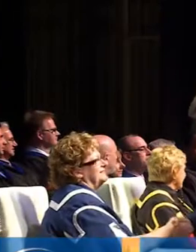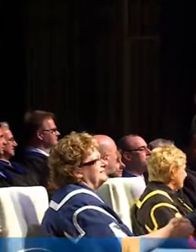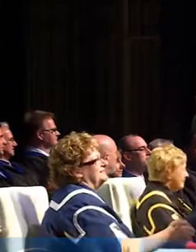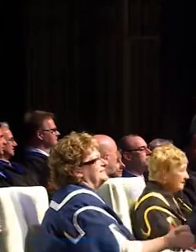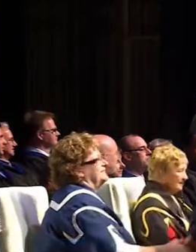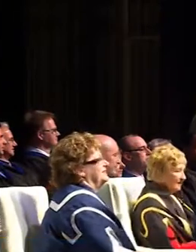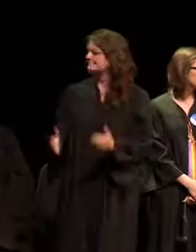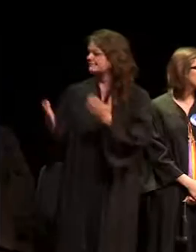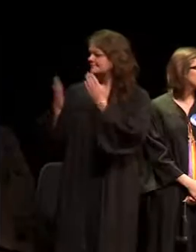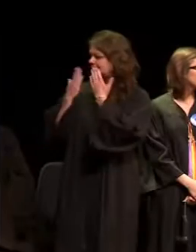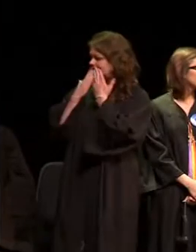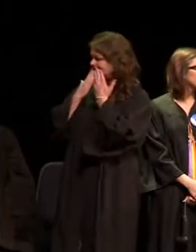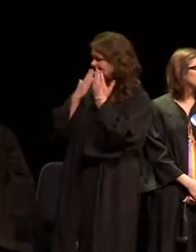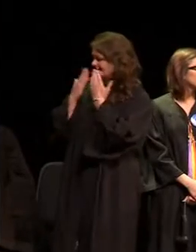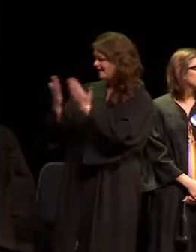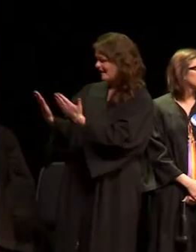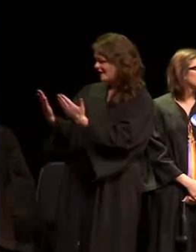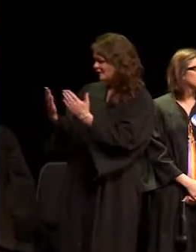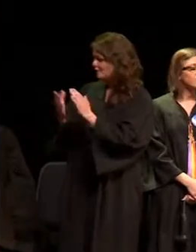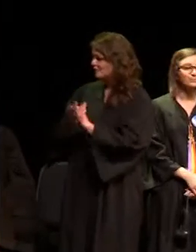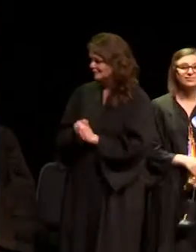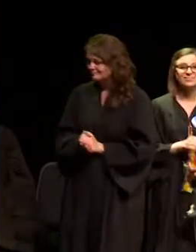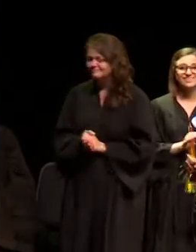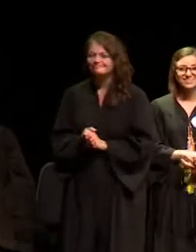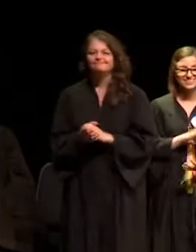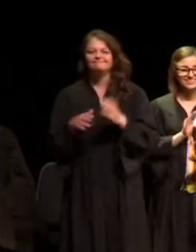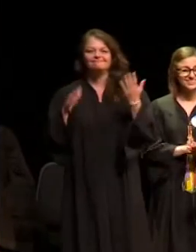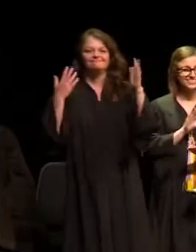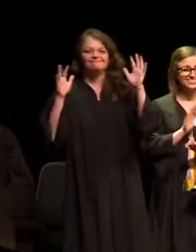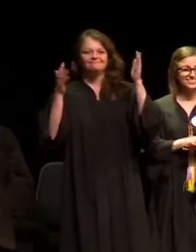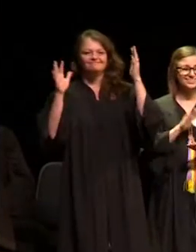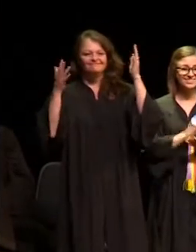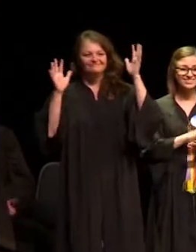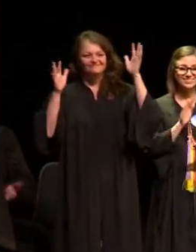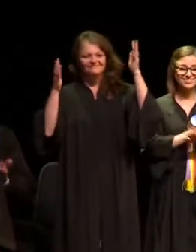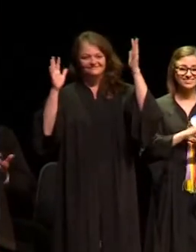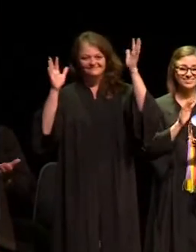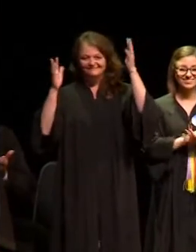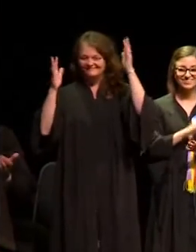Thank you, Madam Chancellor and Madam President.